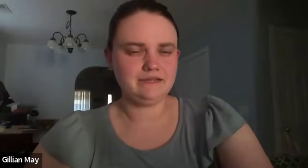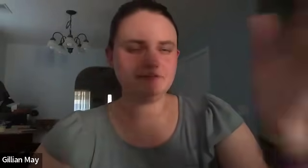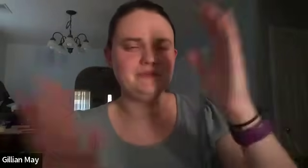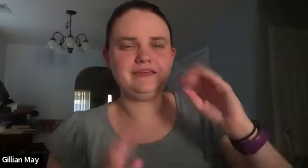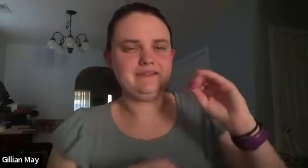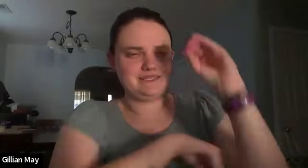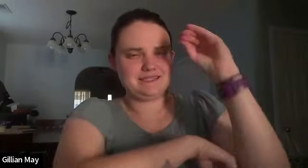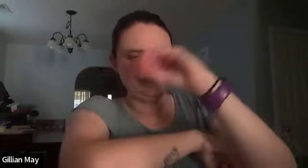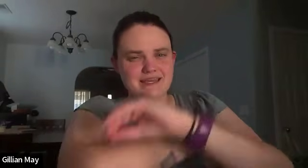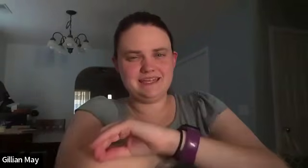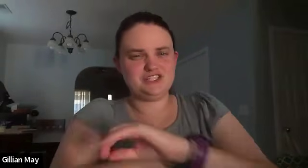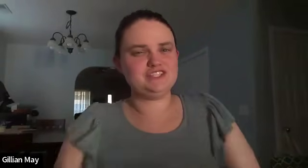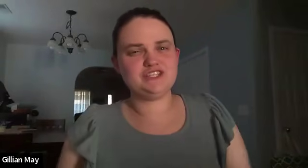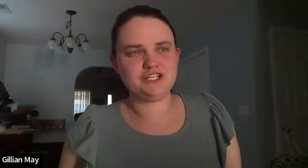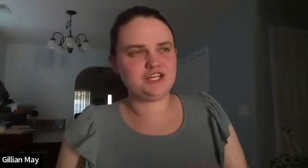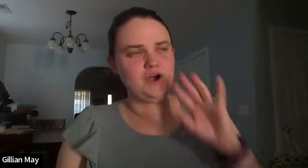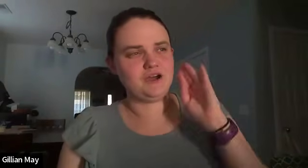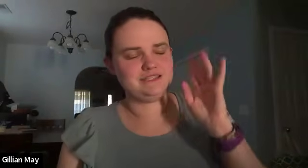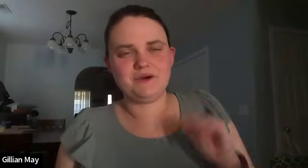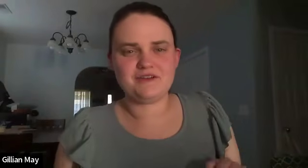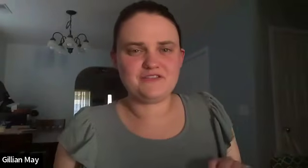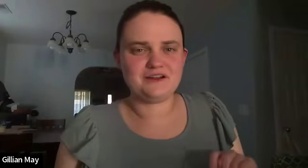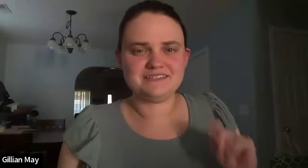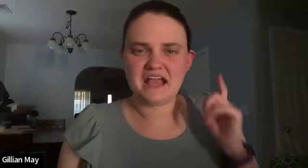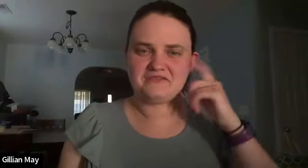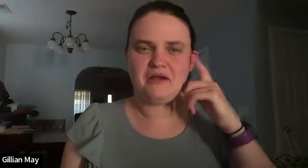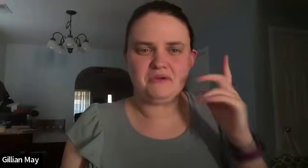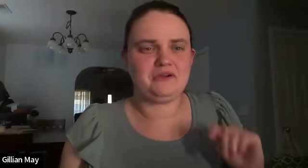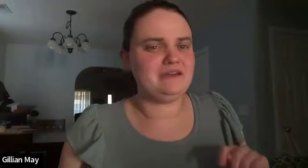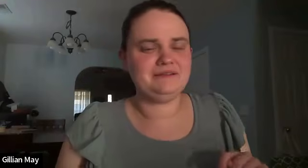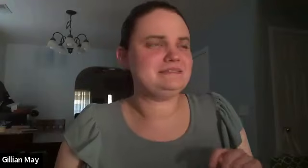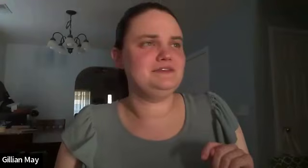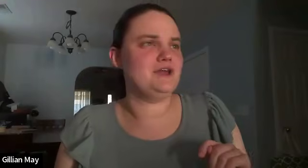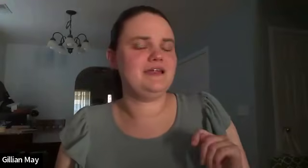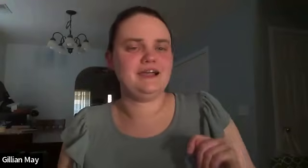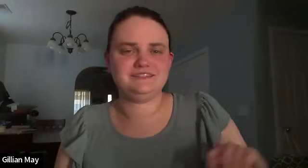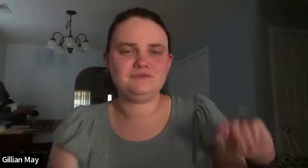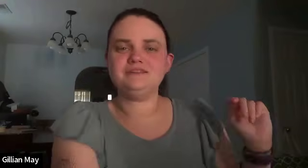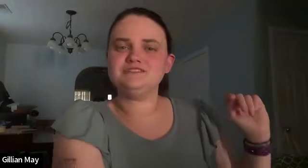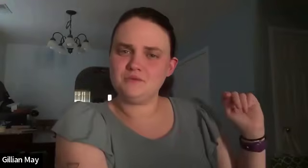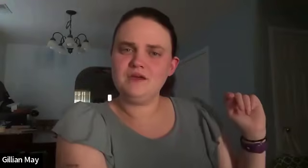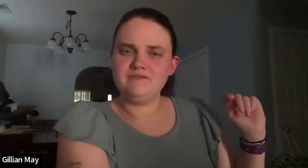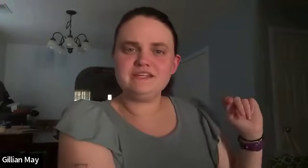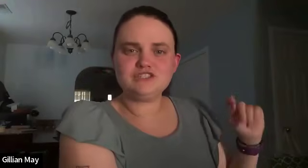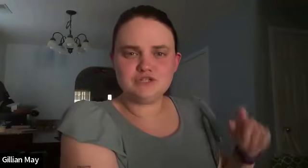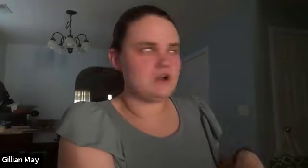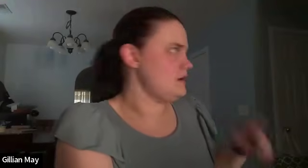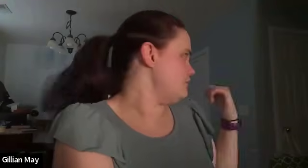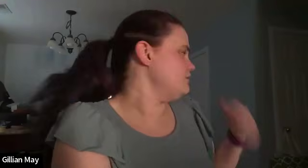lighting from like the sunset is just such an odd spot right there. And I was like, I thought we were good and it's not acting right. So if it gets too dark, I will go